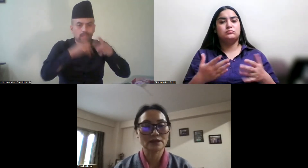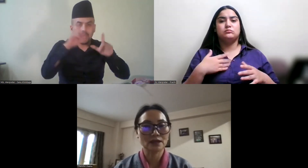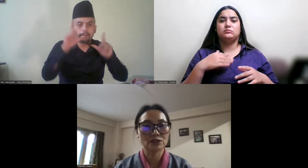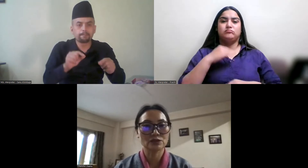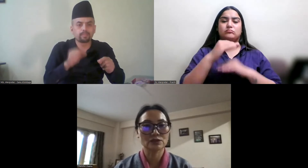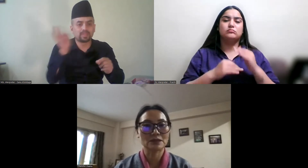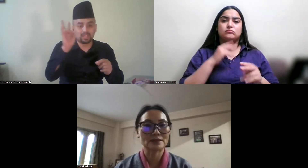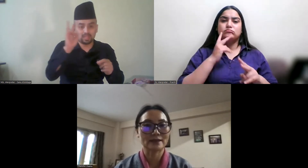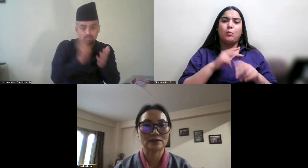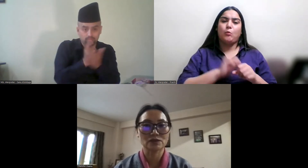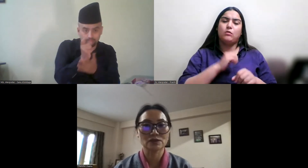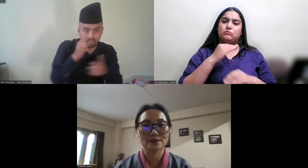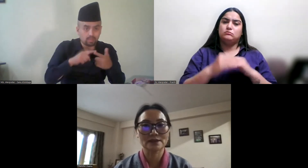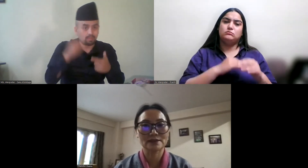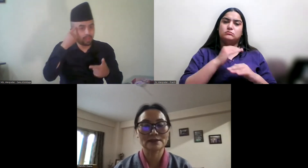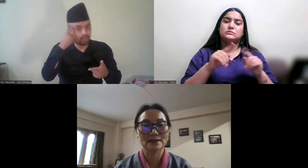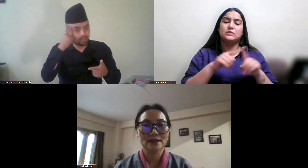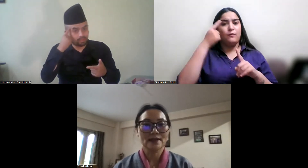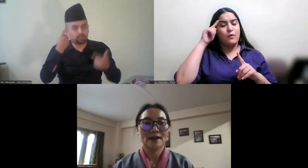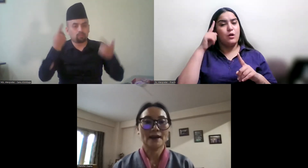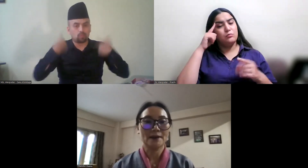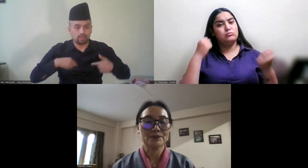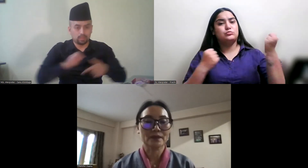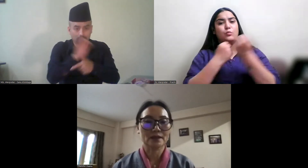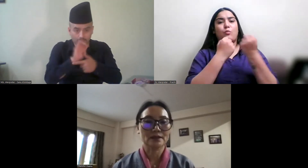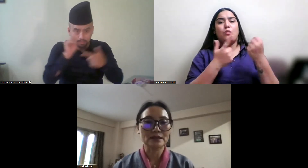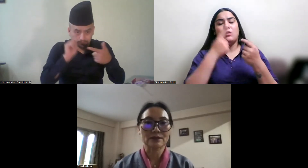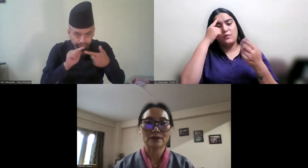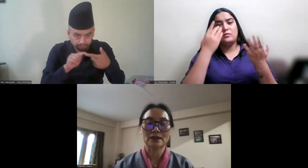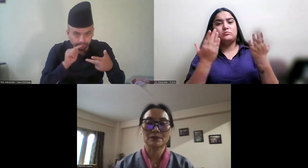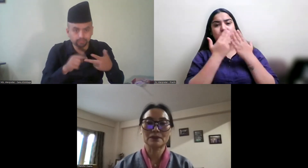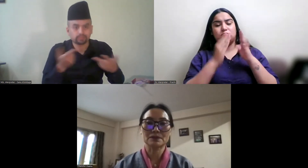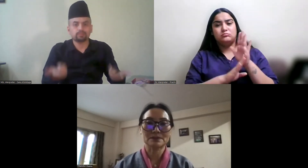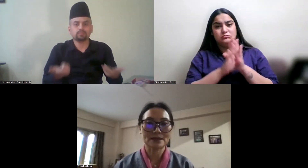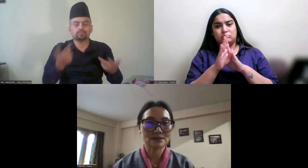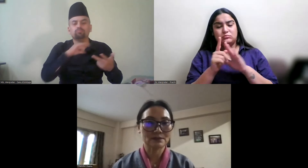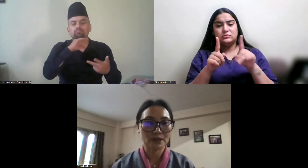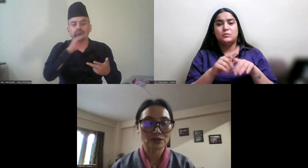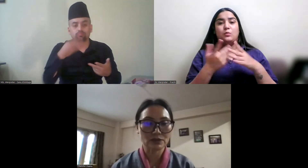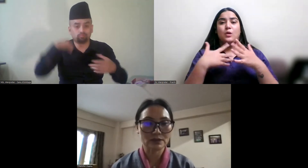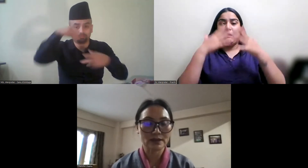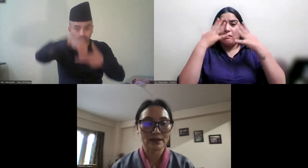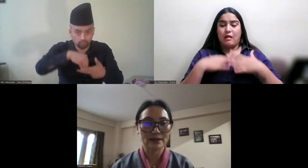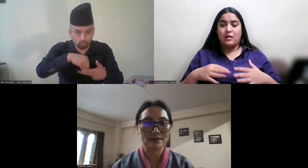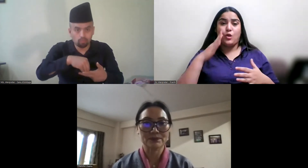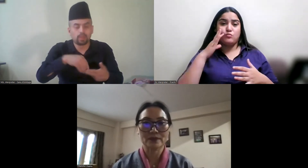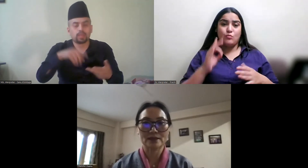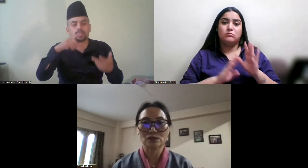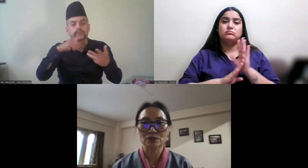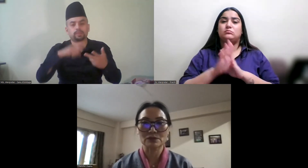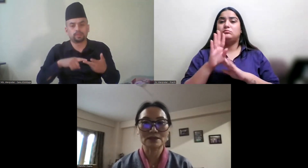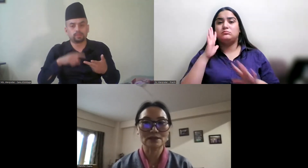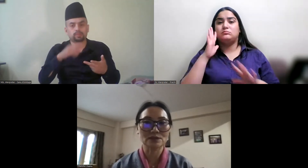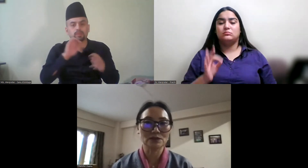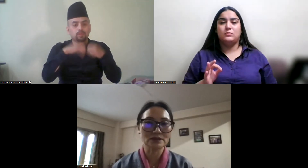of education, mental health services, the need for young people's participation, and